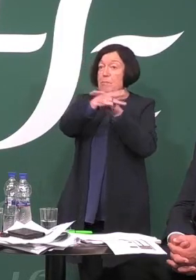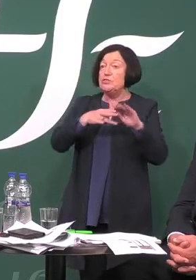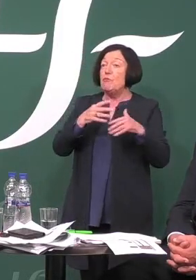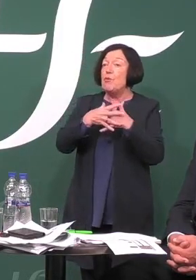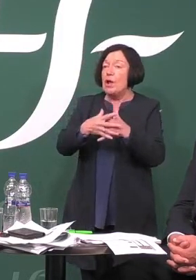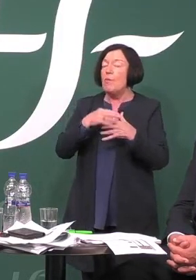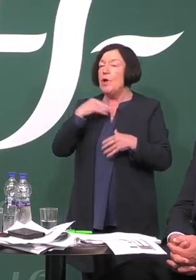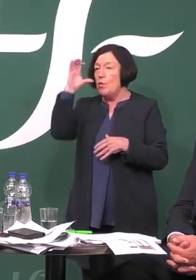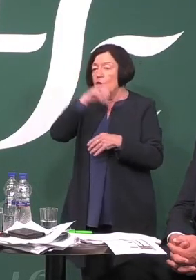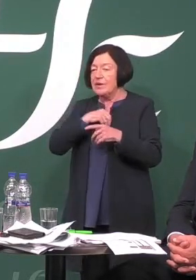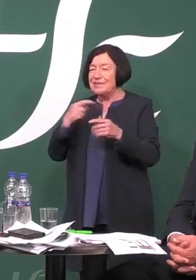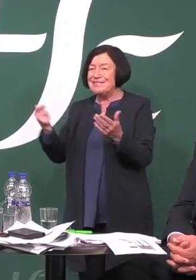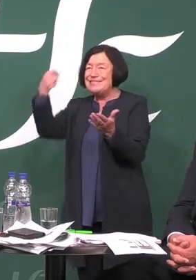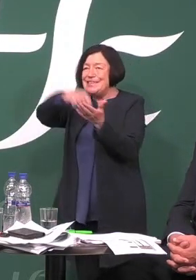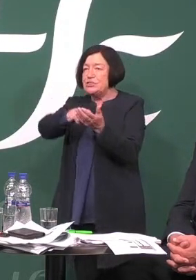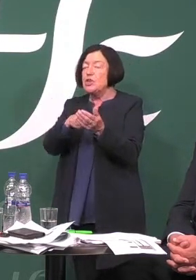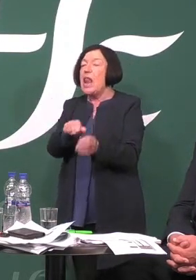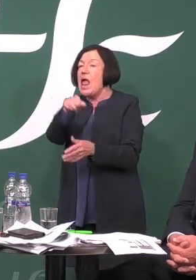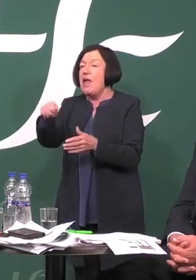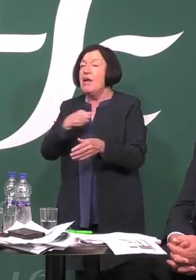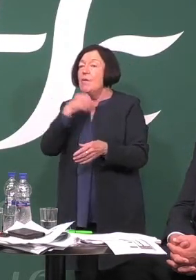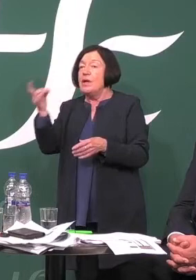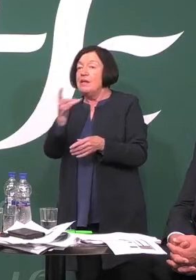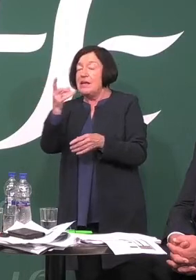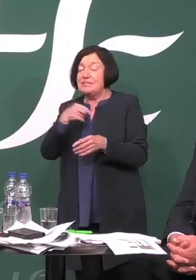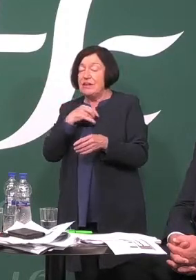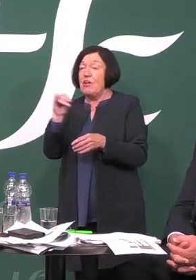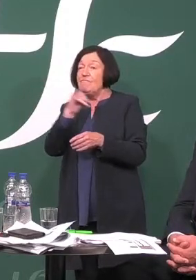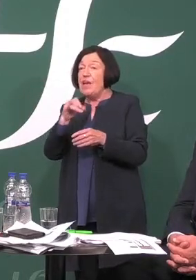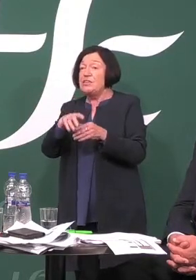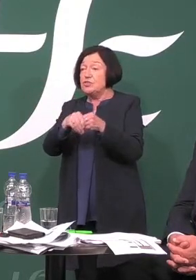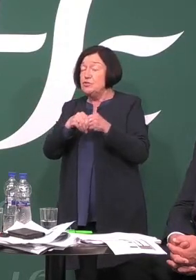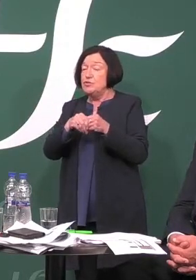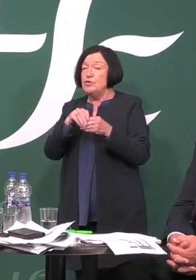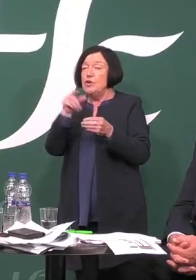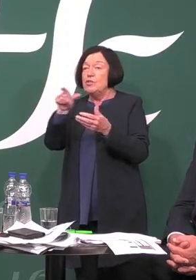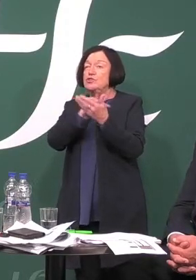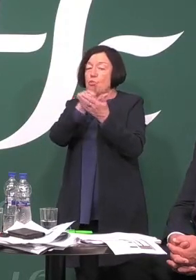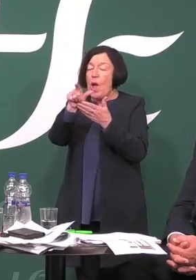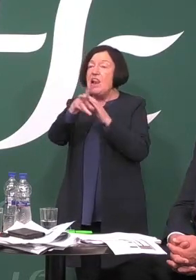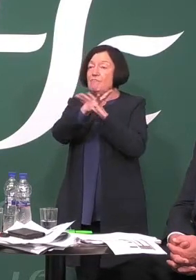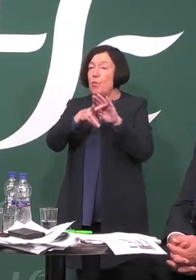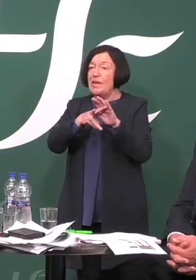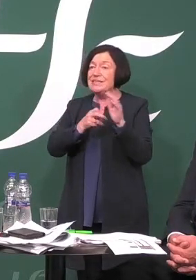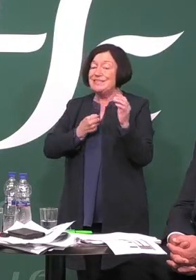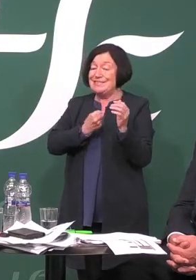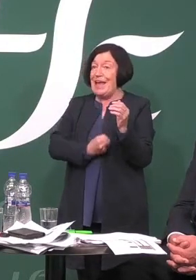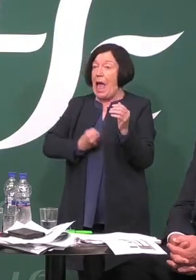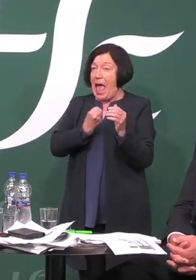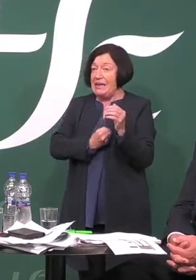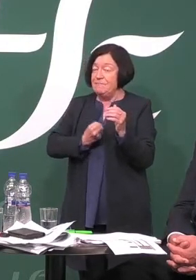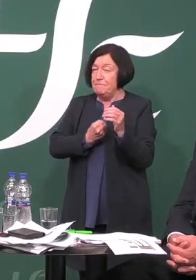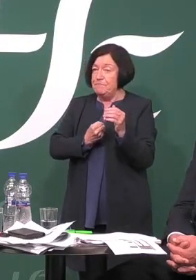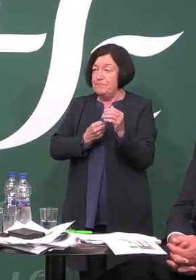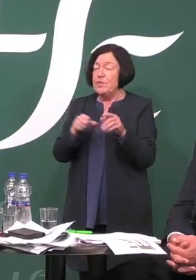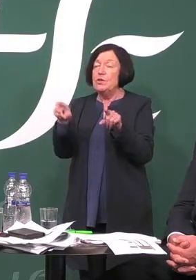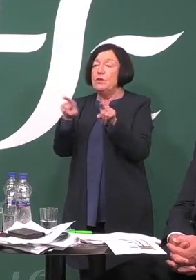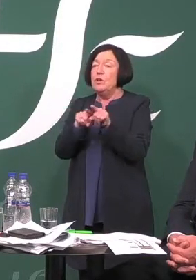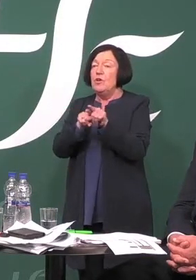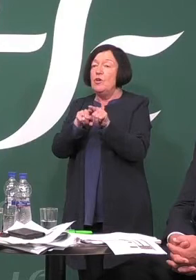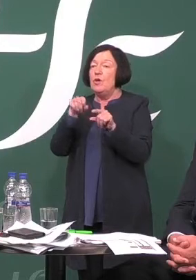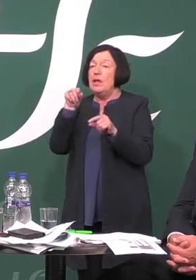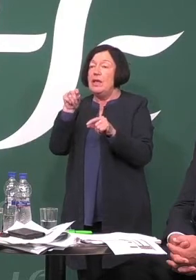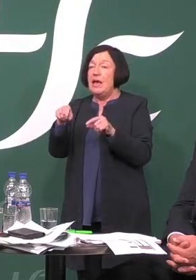at additional areas. We've asked our infection prevention control nationally to look at 12-week scans and also